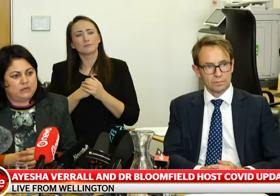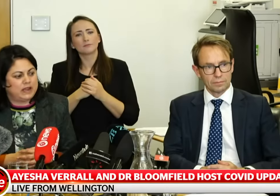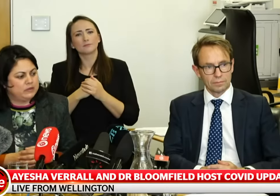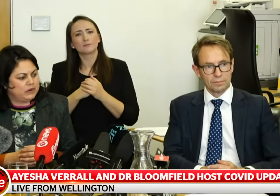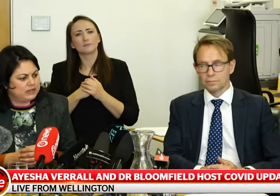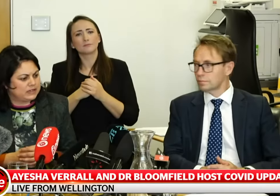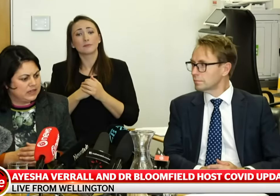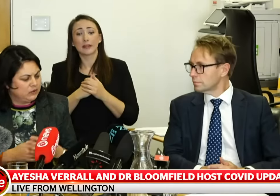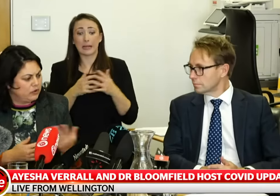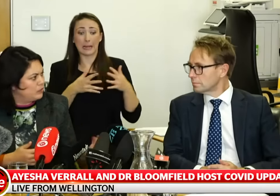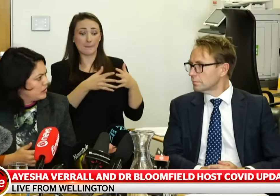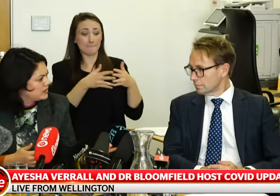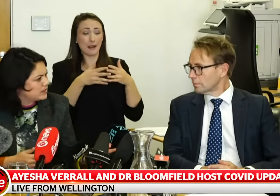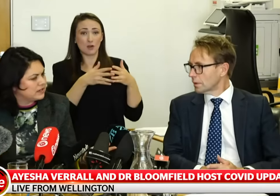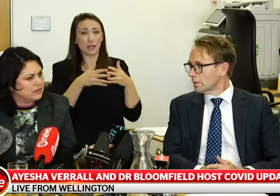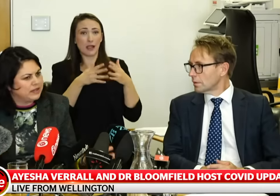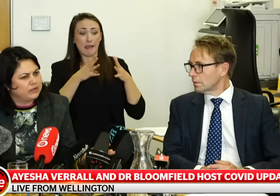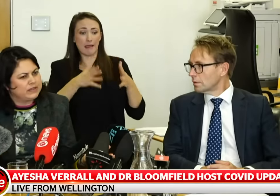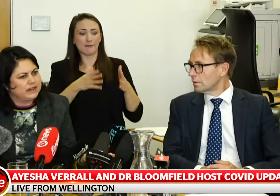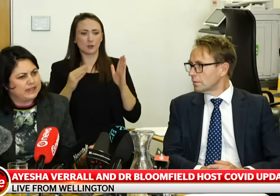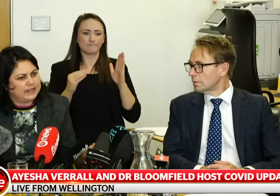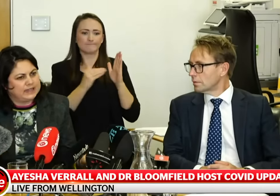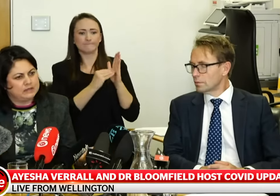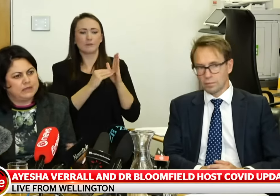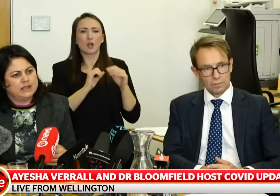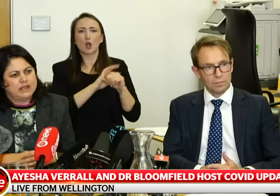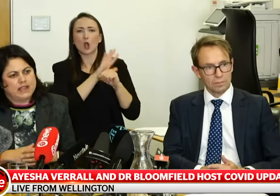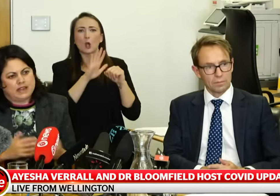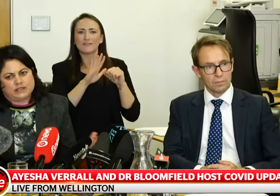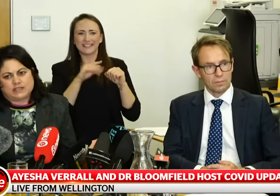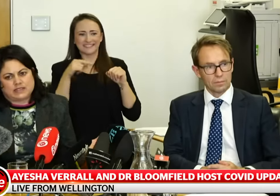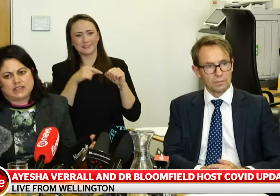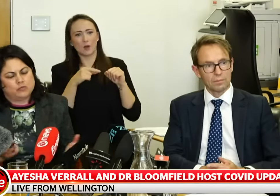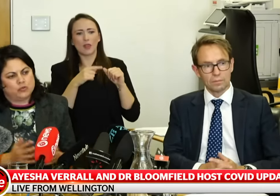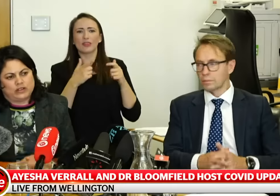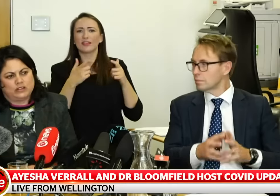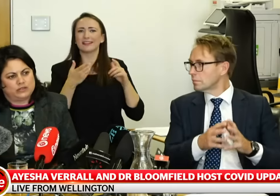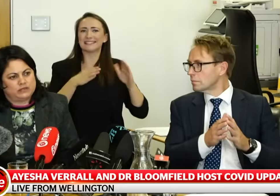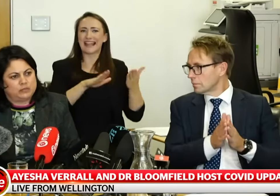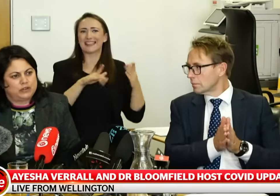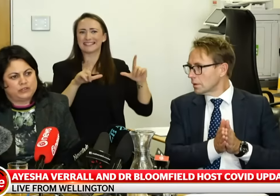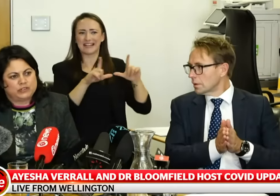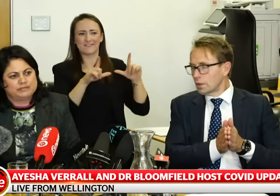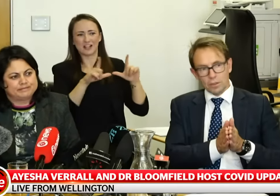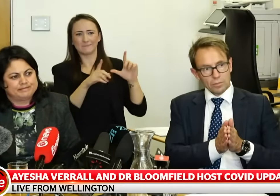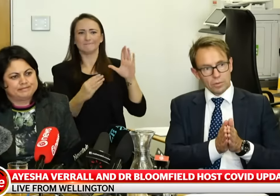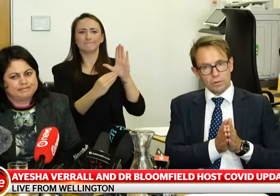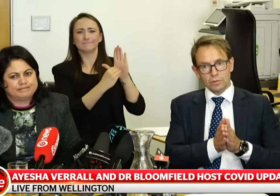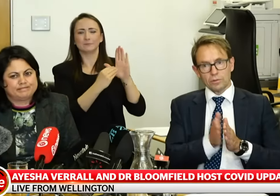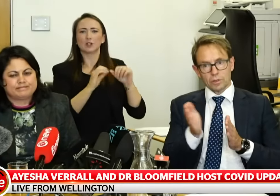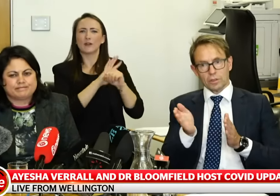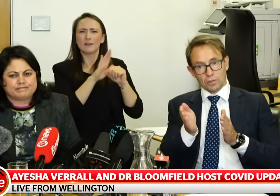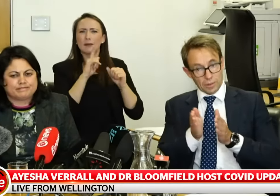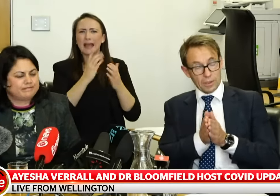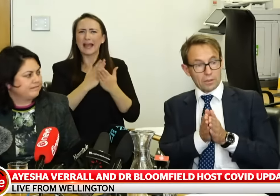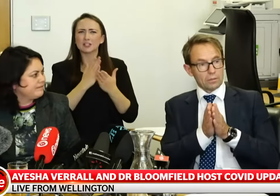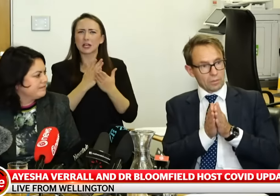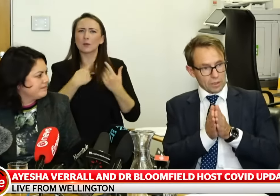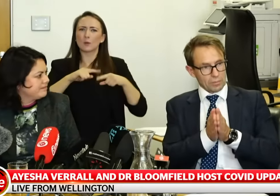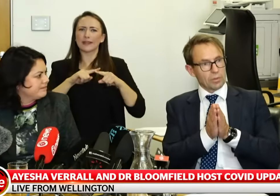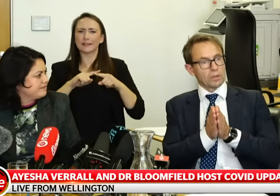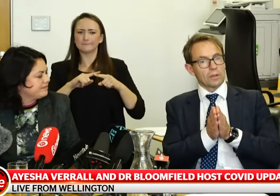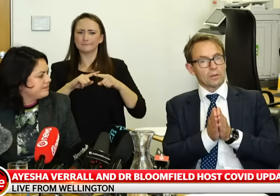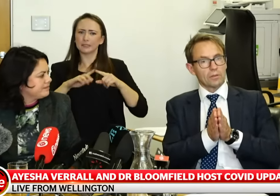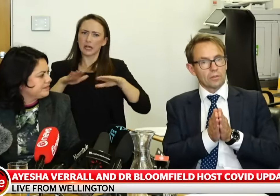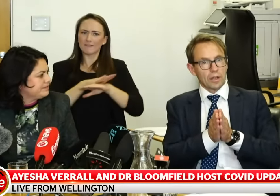classified in that way, whereas we're more consistent, I believe, with the United Kingdom and others that take a more inclusive approach. The point can I just make